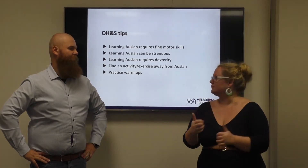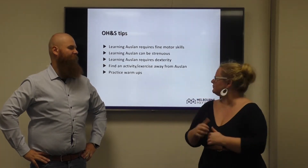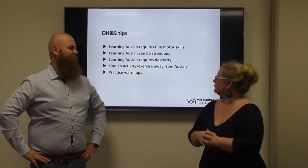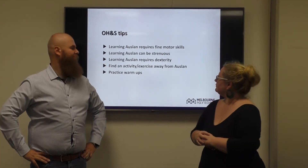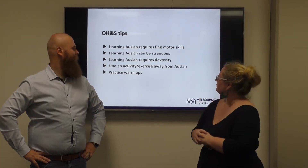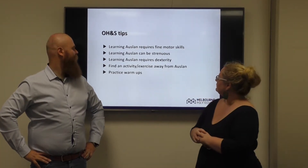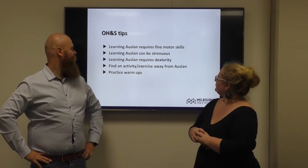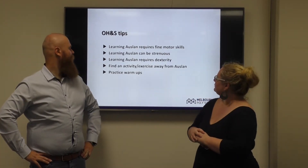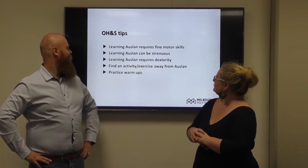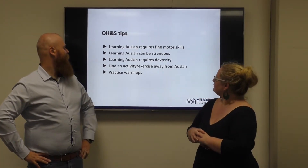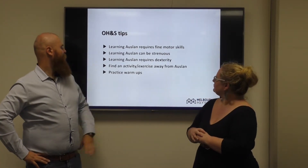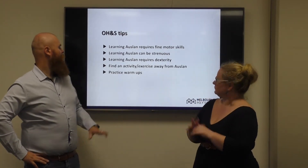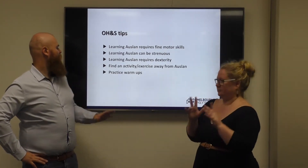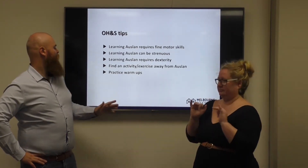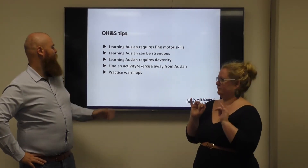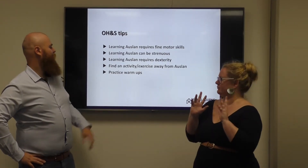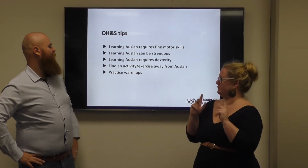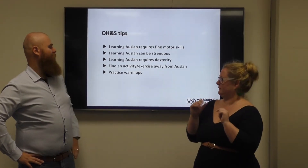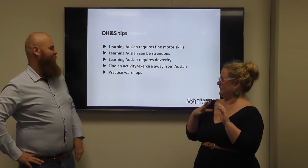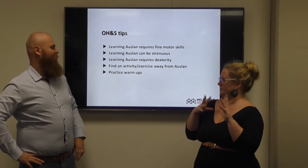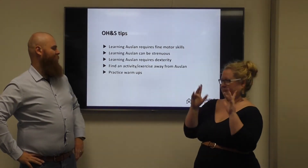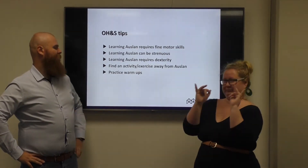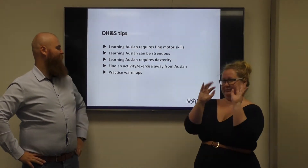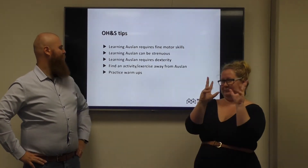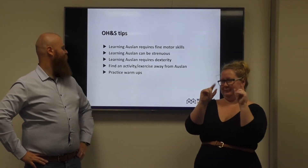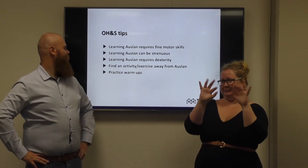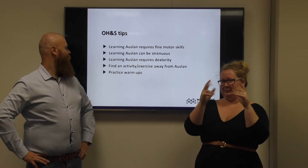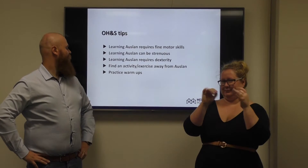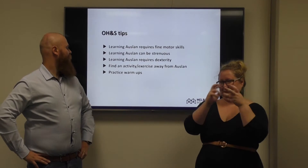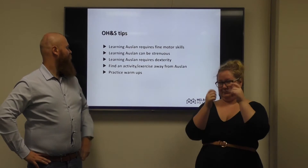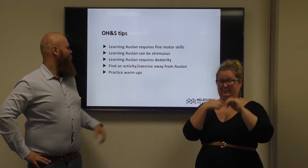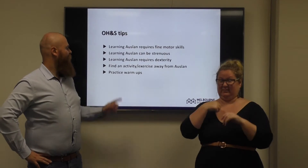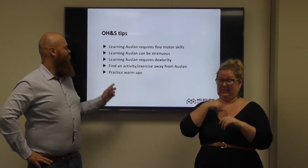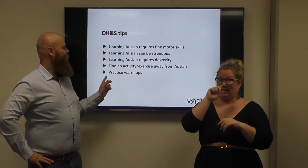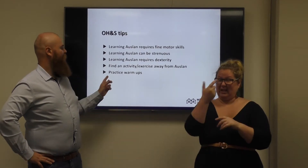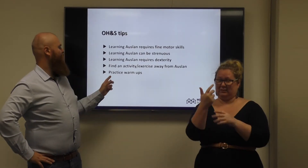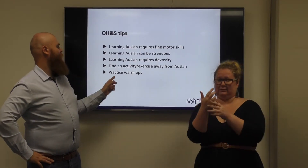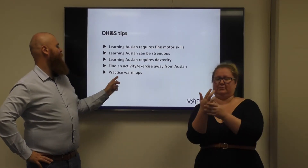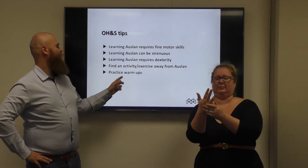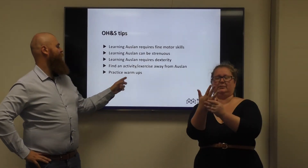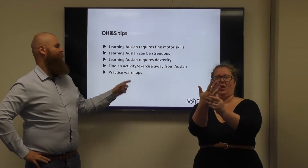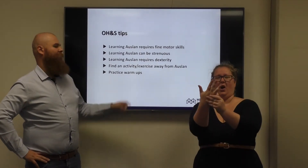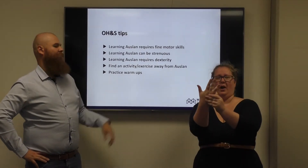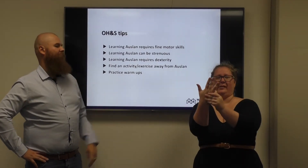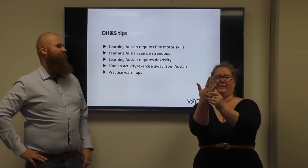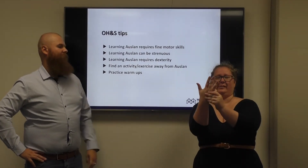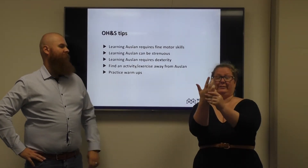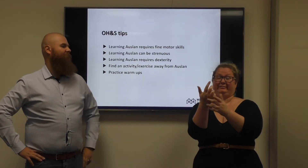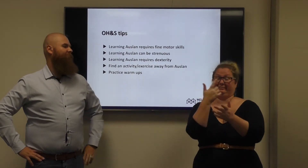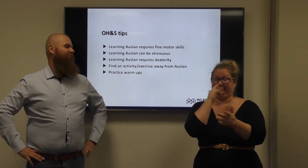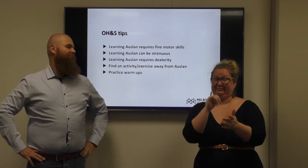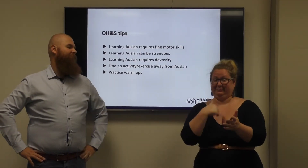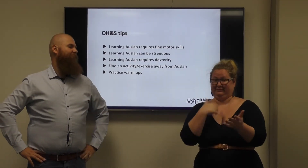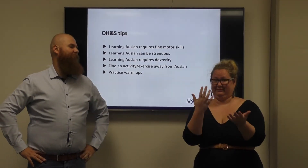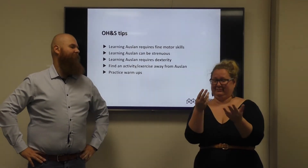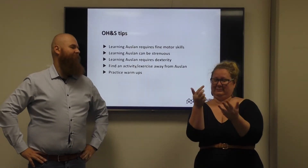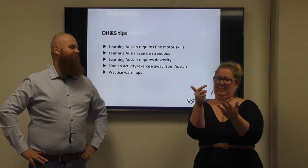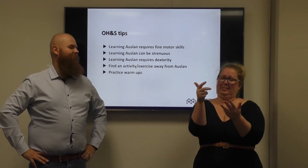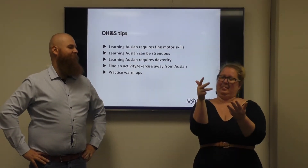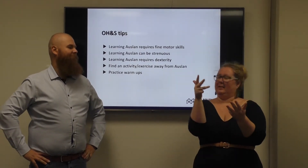as well as the muscles in your arms. Your fingers, you need dexterity. I can't do the number 9, for example. It's